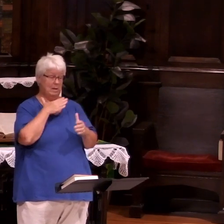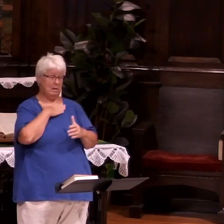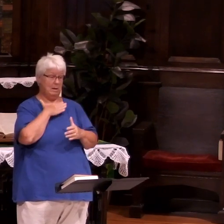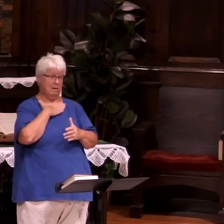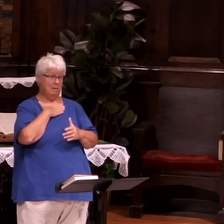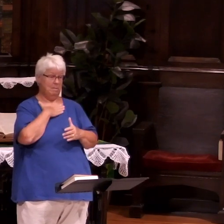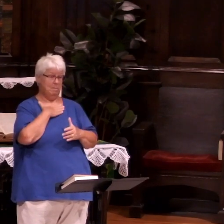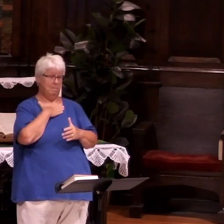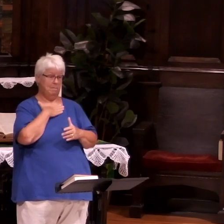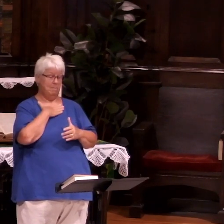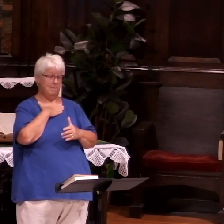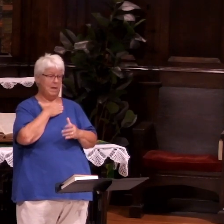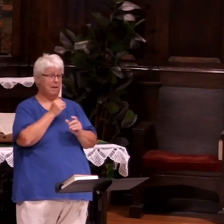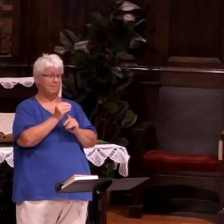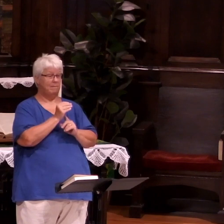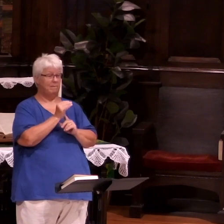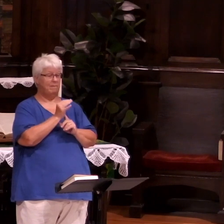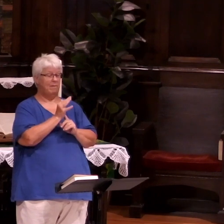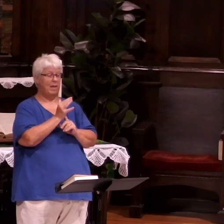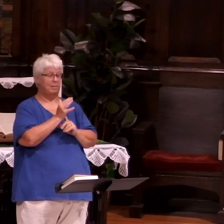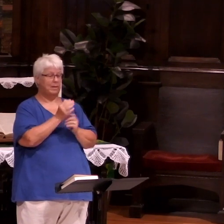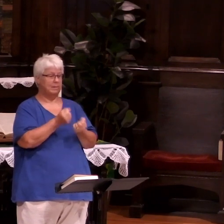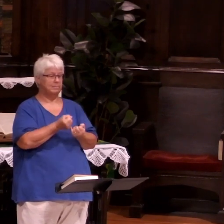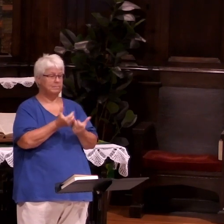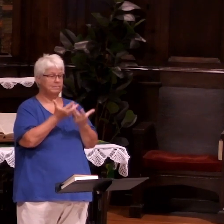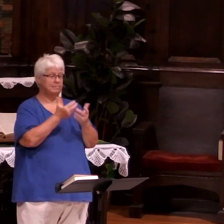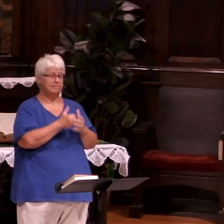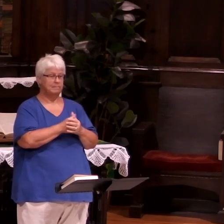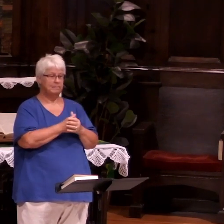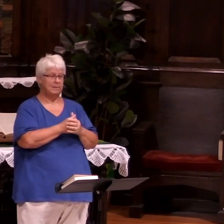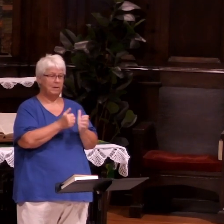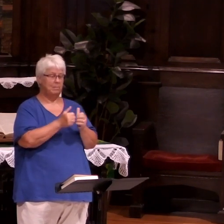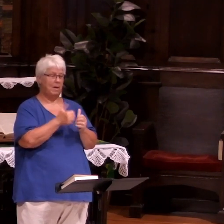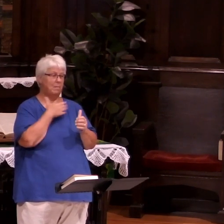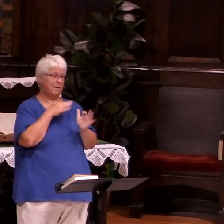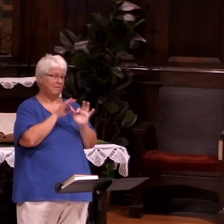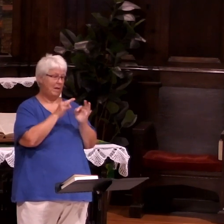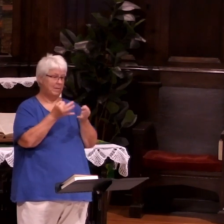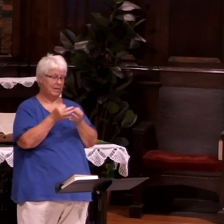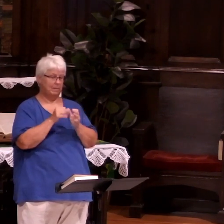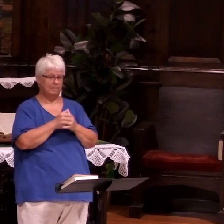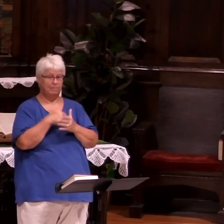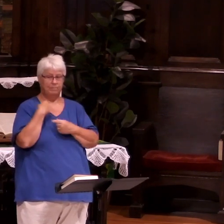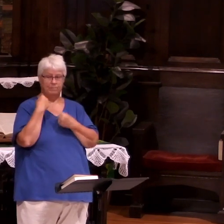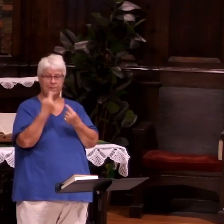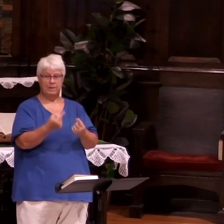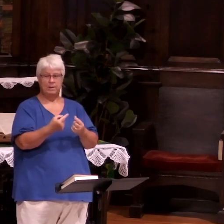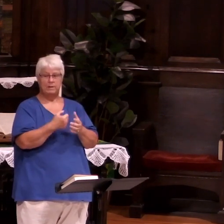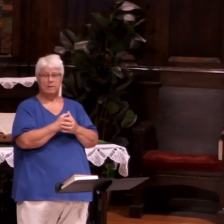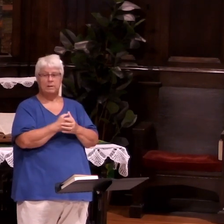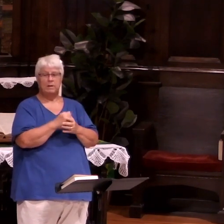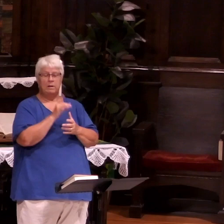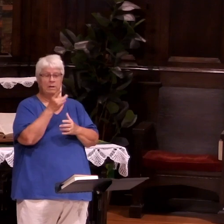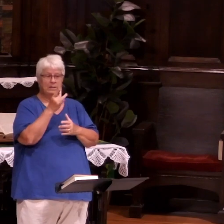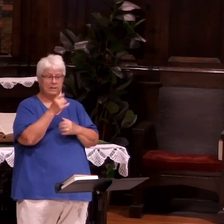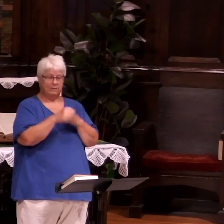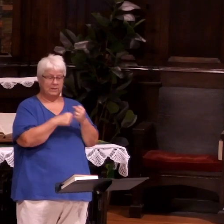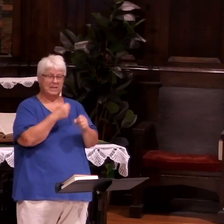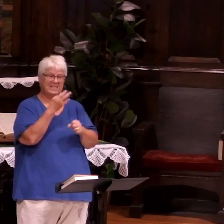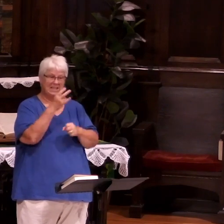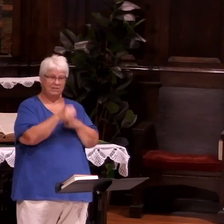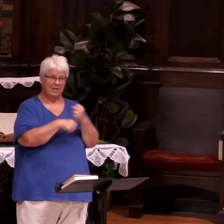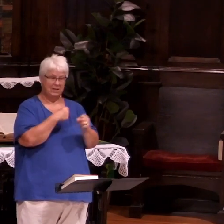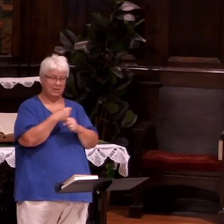my flame has been fanned by my loved ones over the past 17